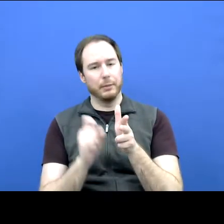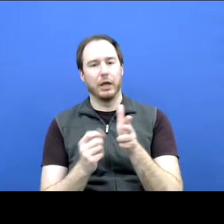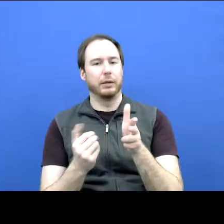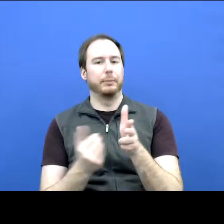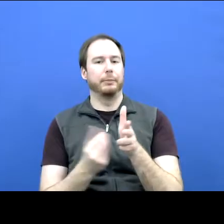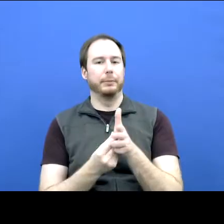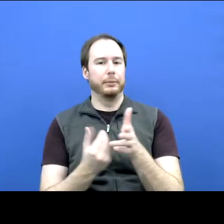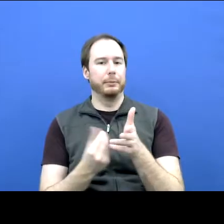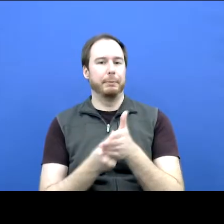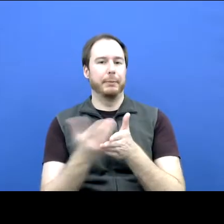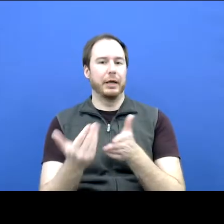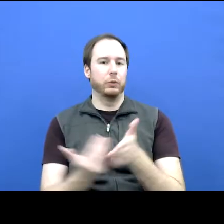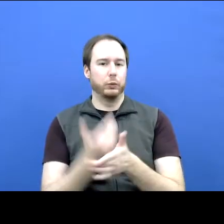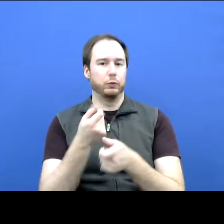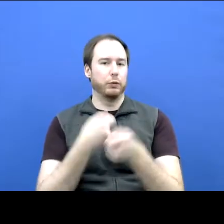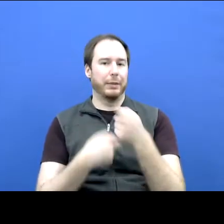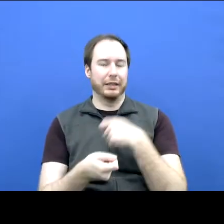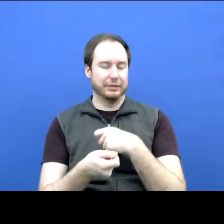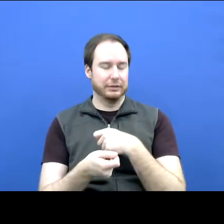we're replacing those